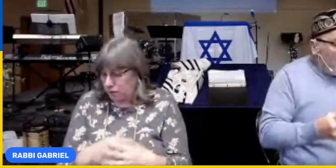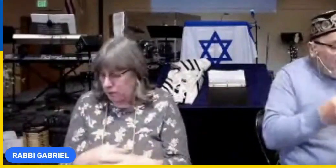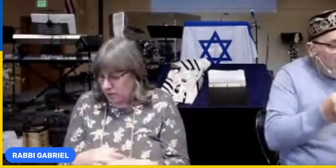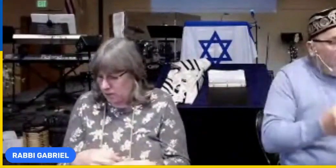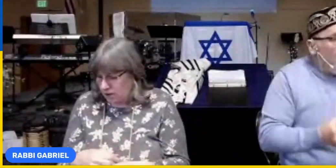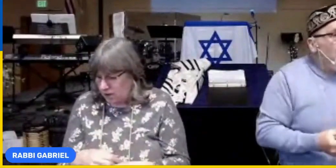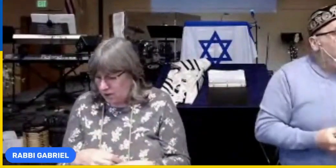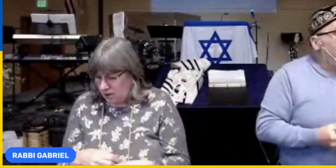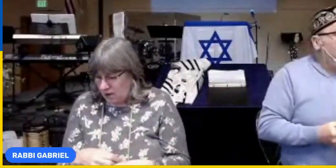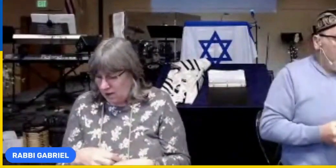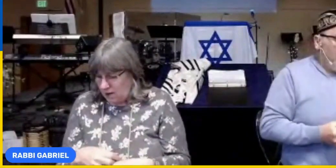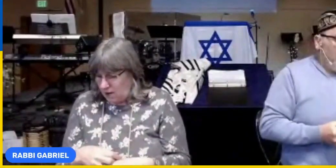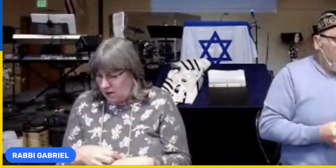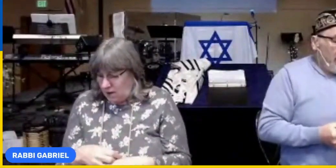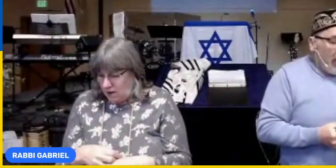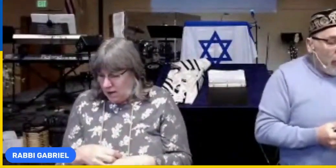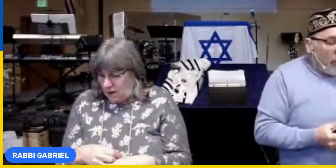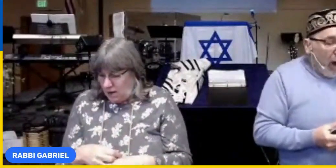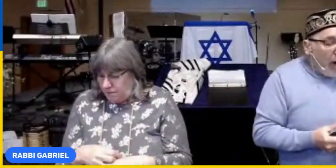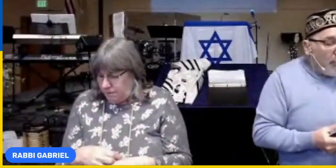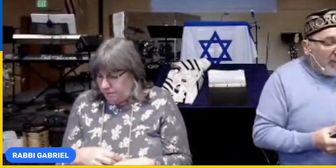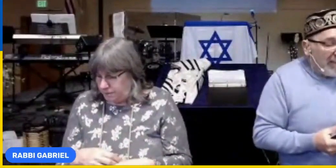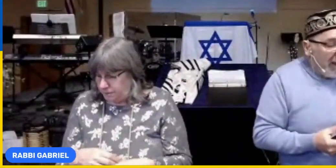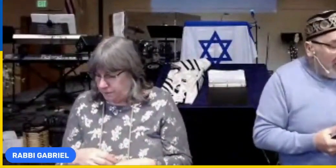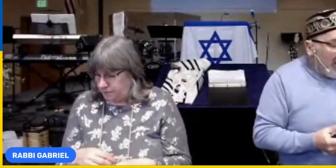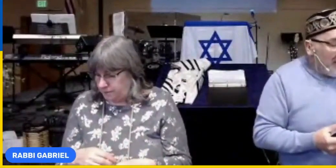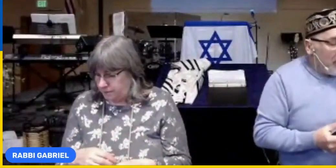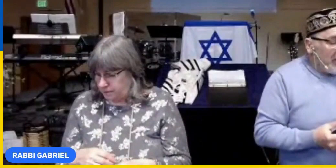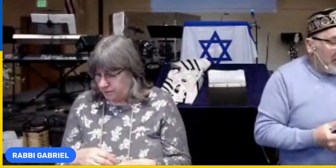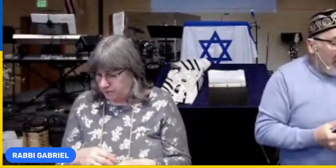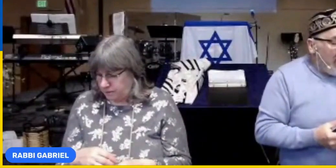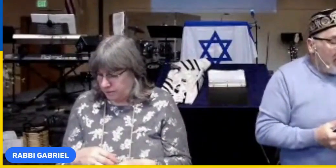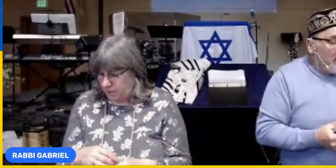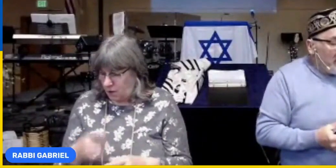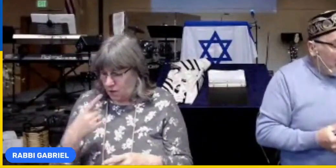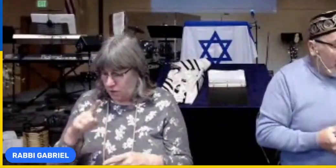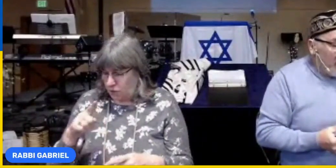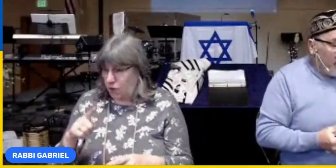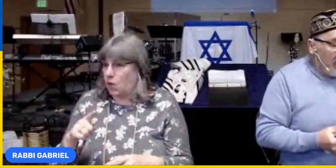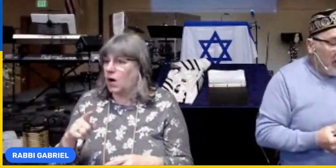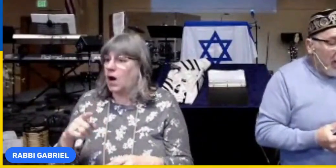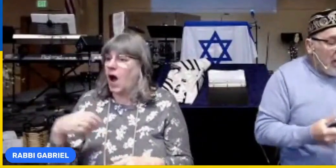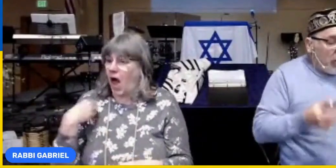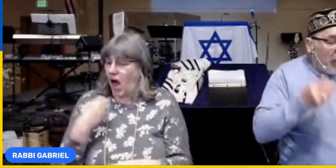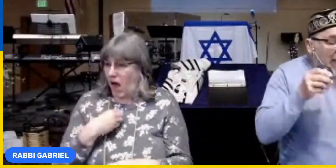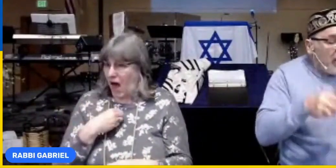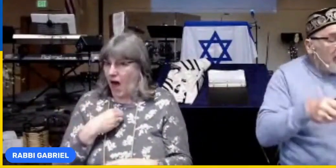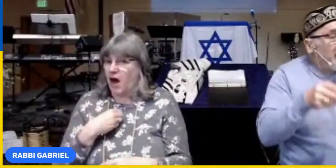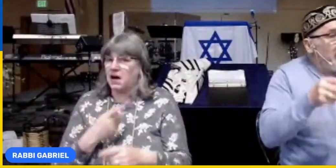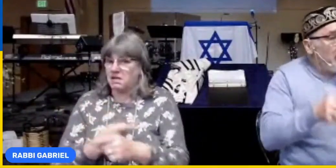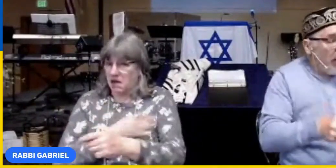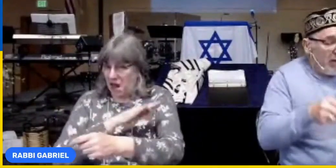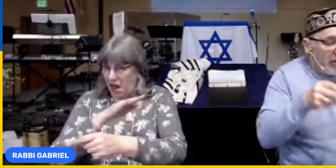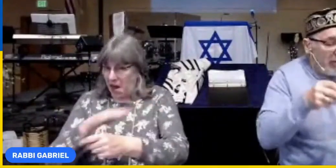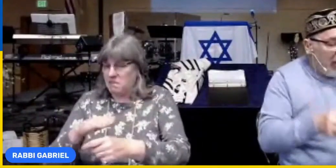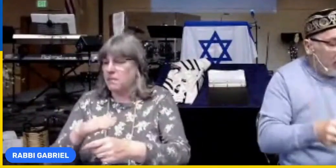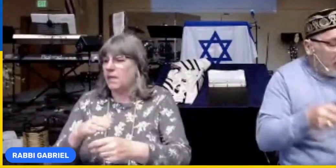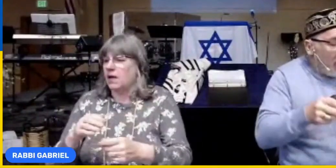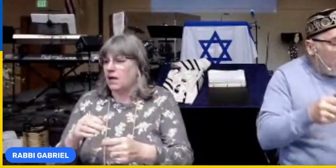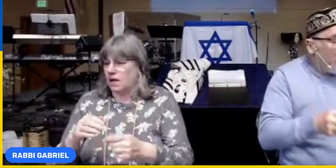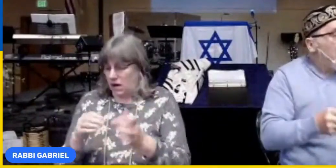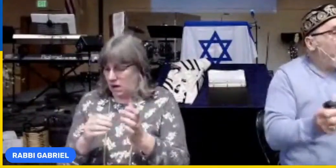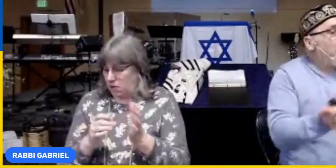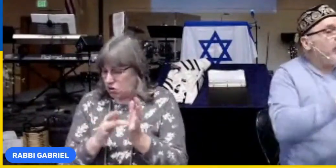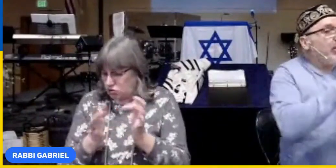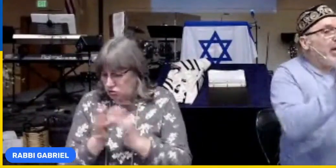in reality, you are unleavened. For our Pesach lamb, the Messiah, has been sacrificed. So let us celebrate the